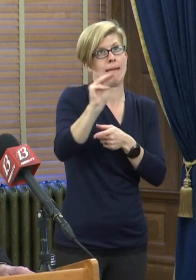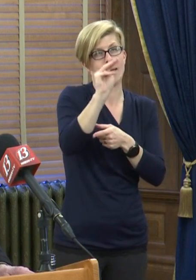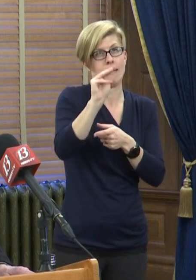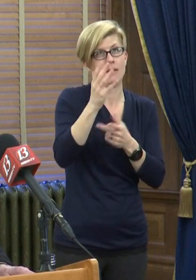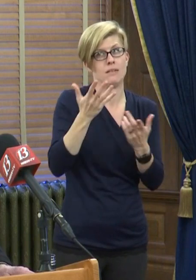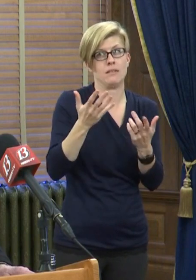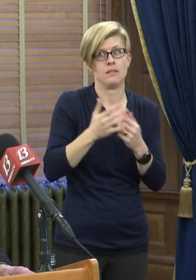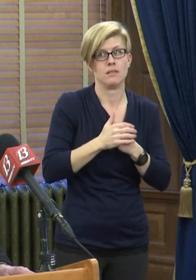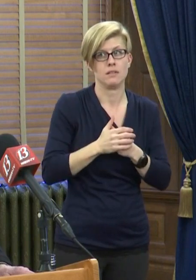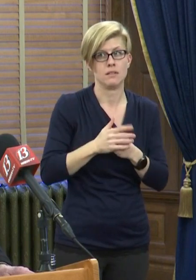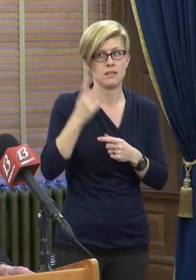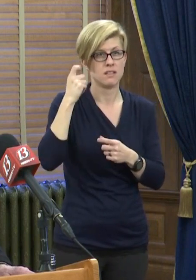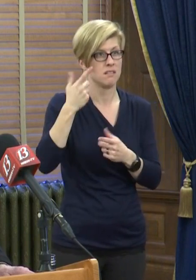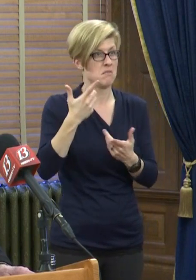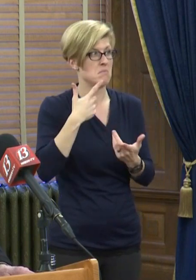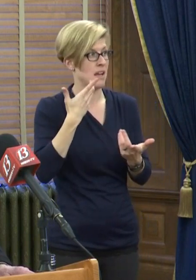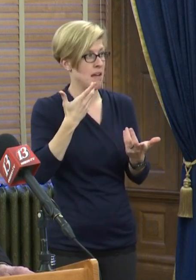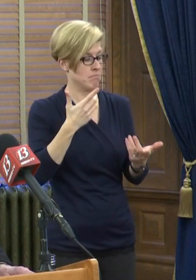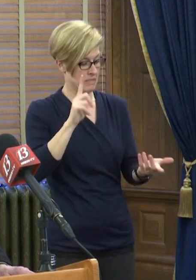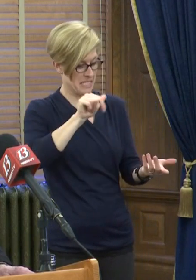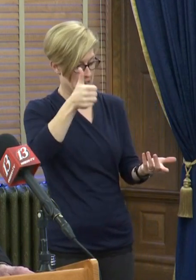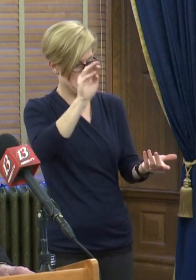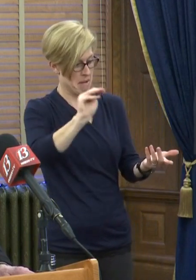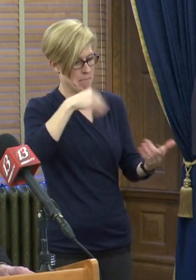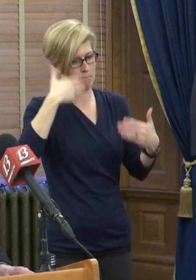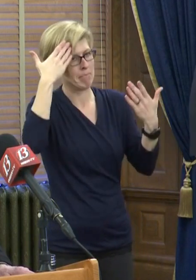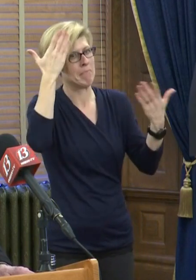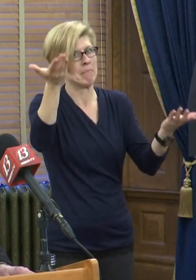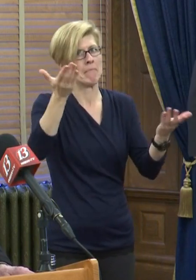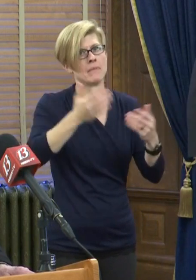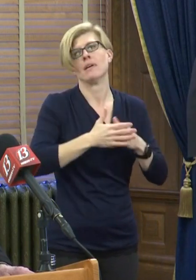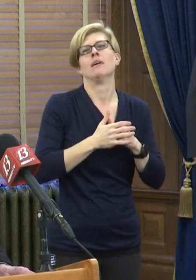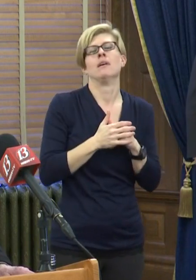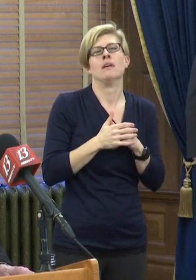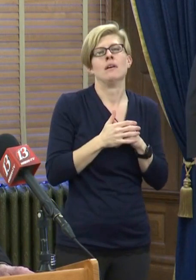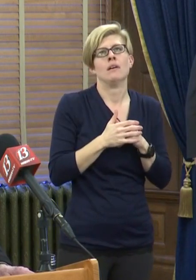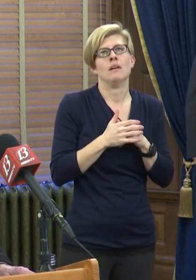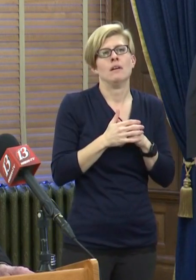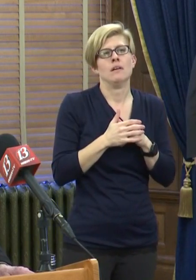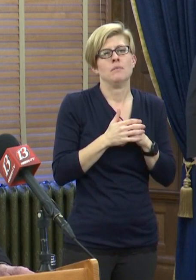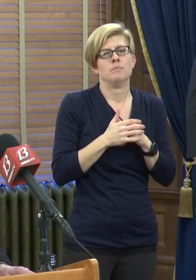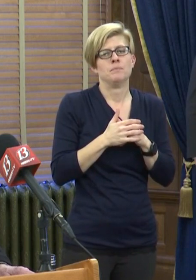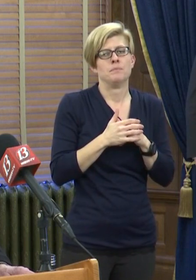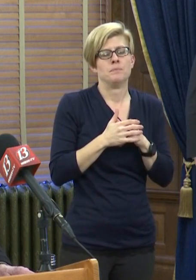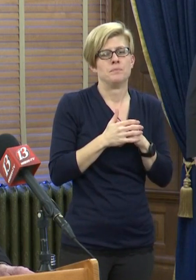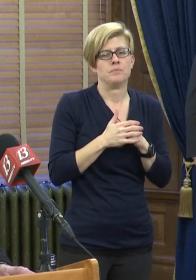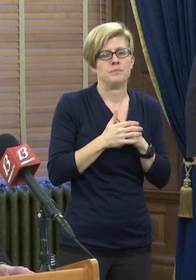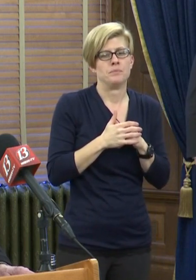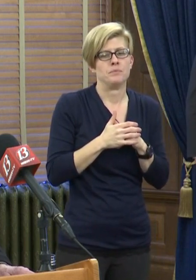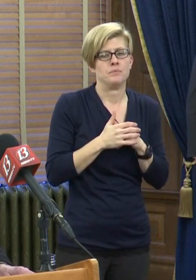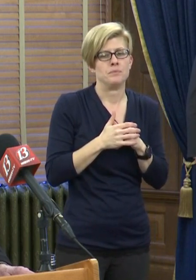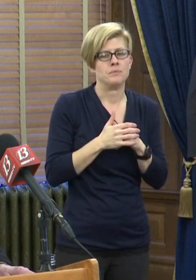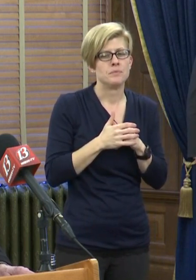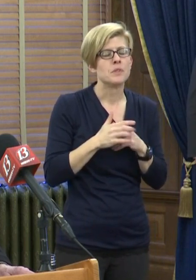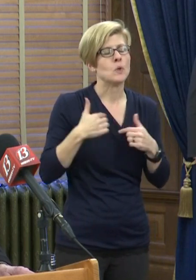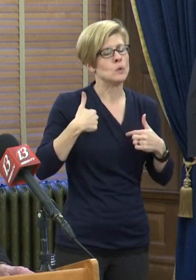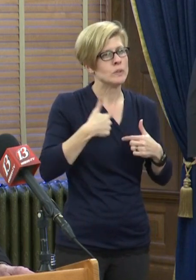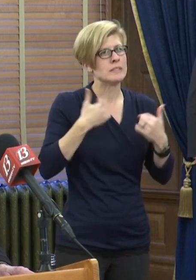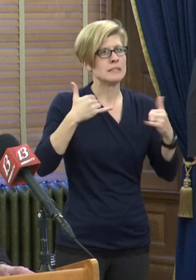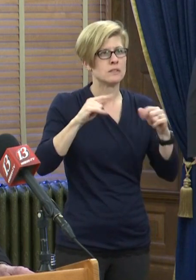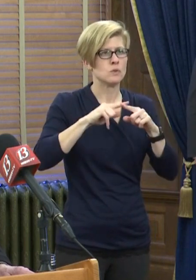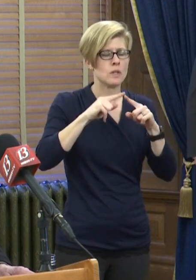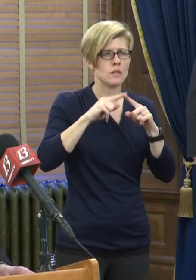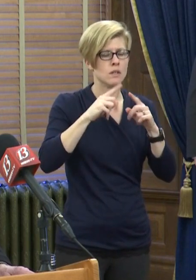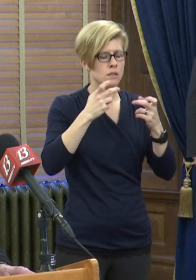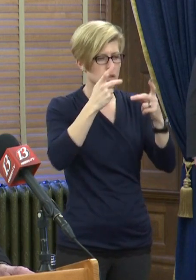Or the nearest 10 million or whatever. We are actually still sort of compiling